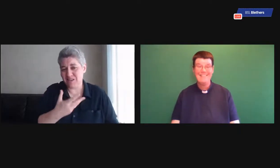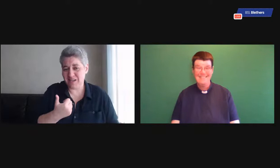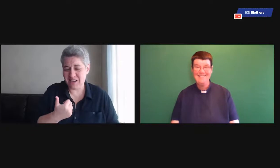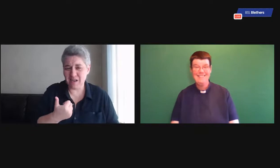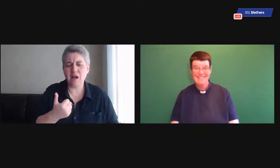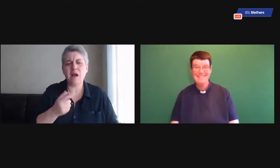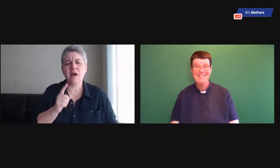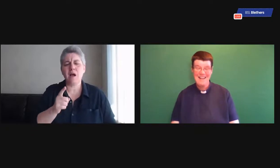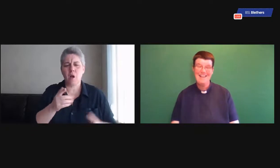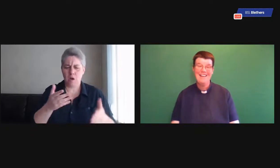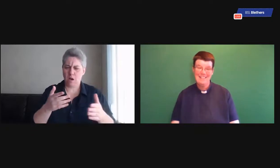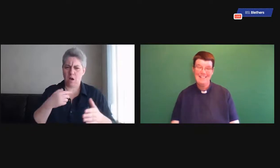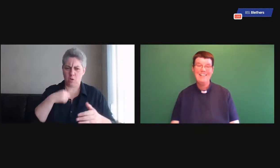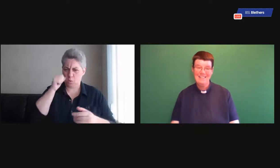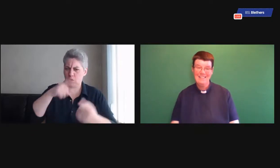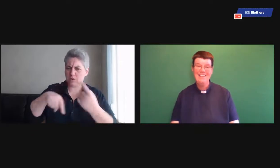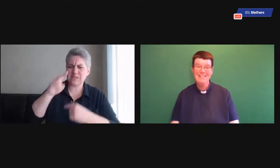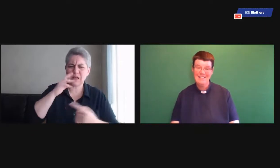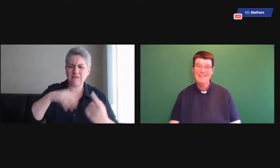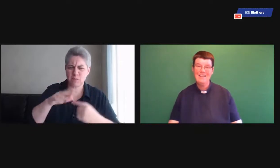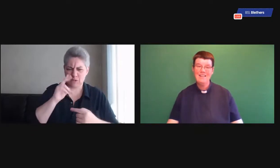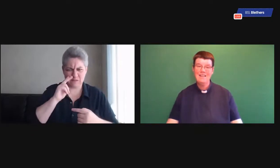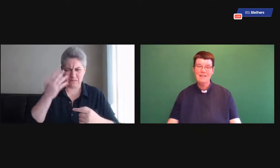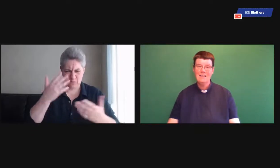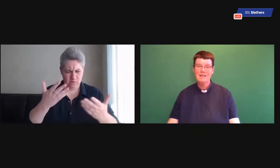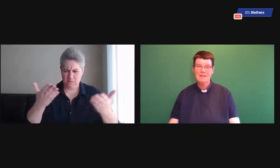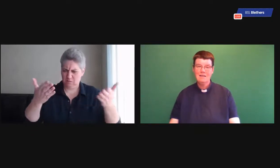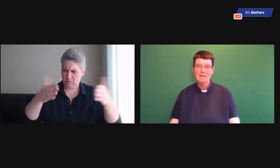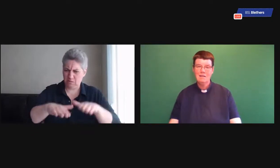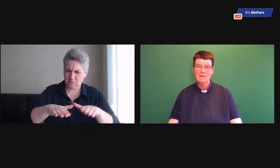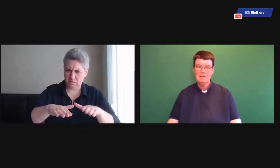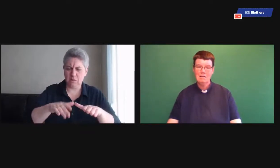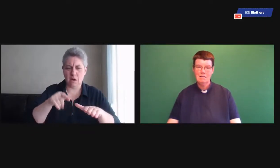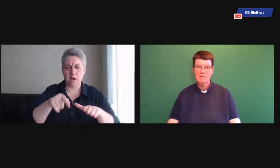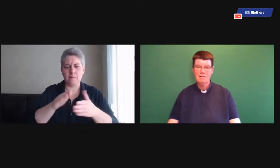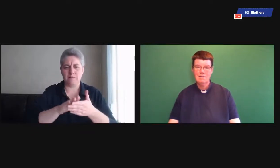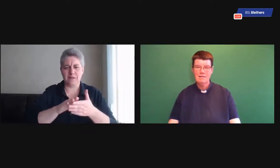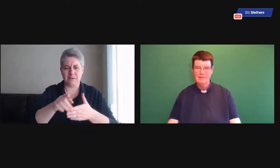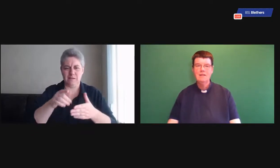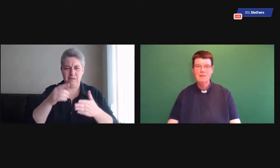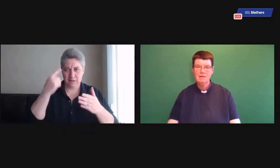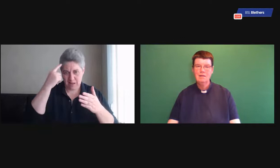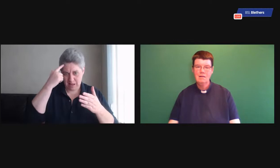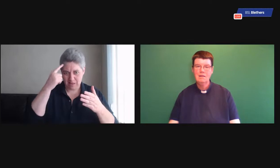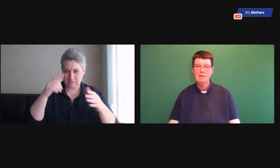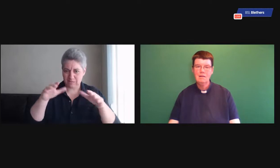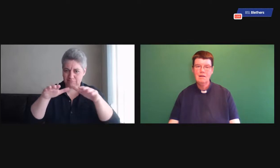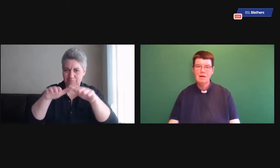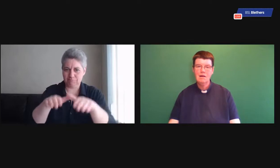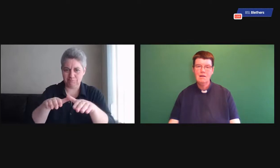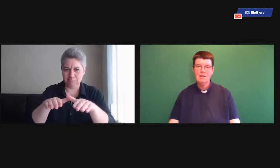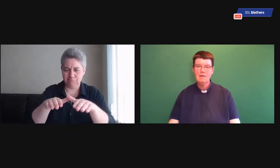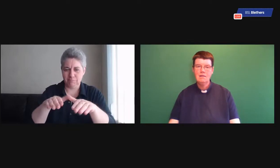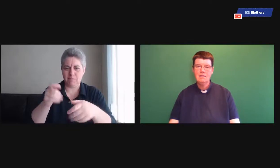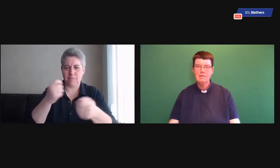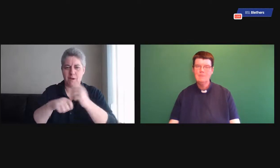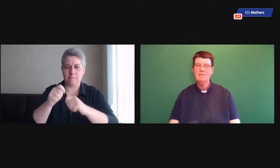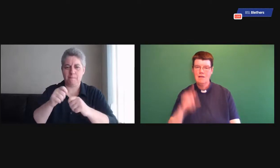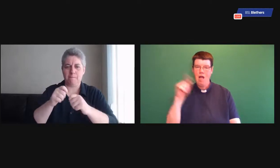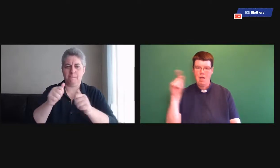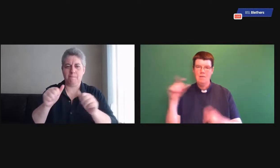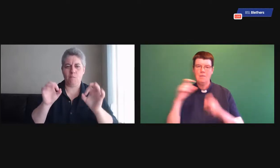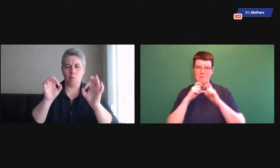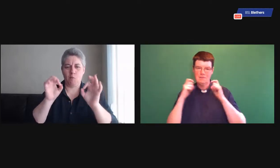Lottymouth? Fabulous. I know our deaf audience will have never maybe seen that sign before,